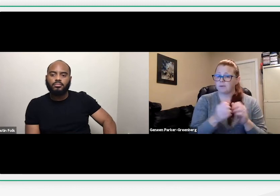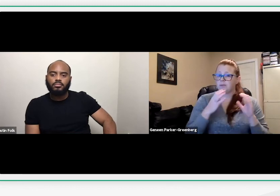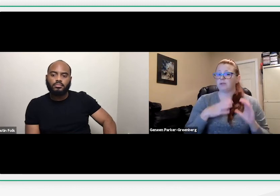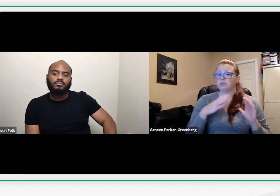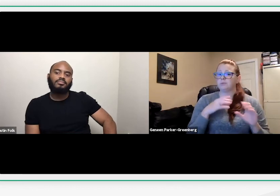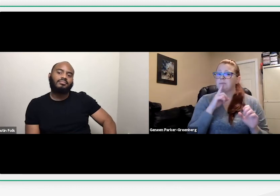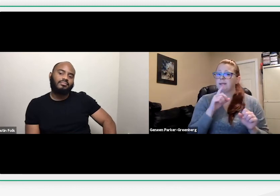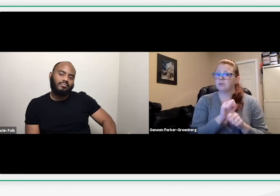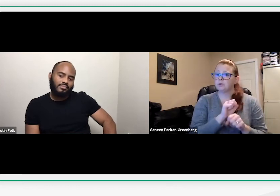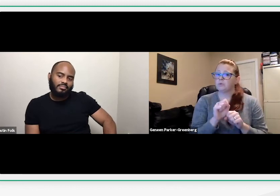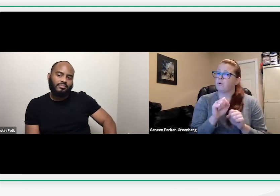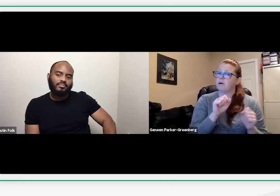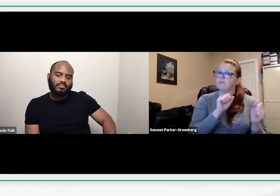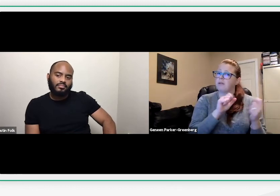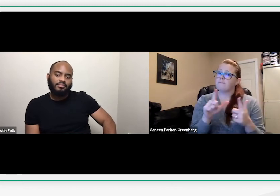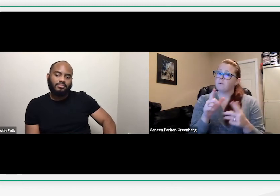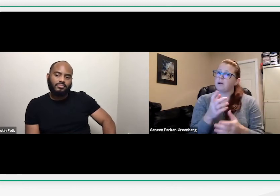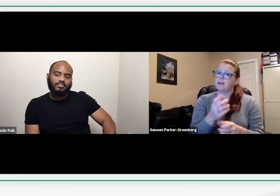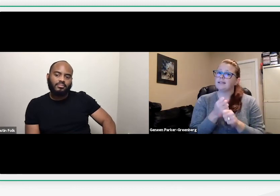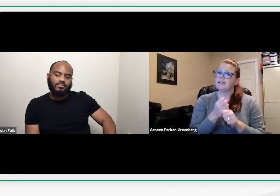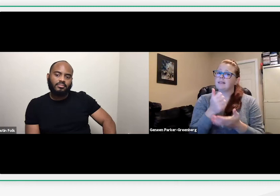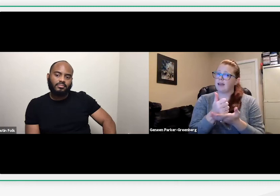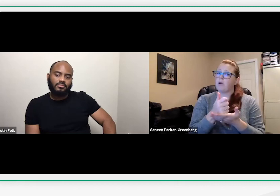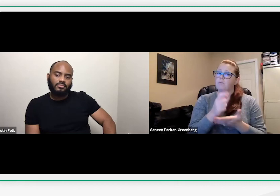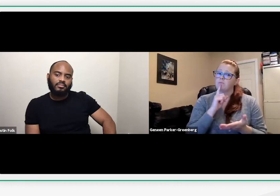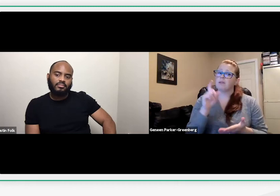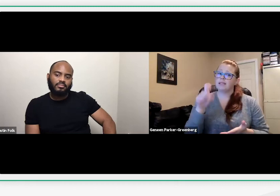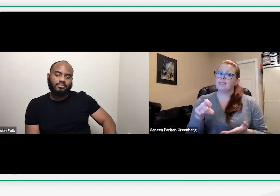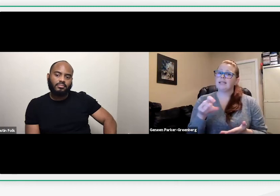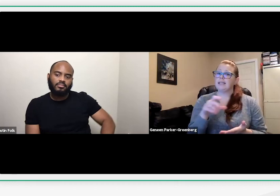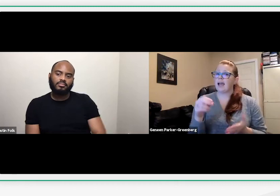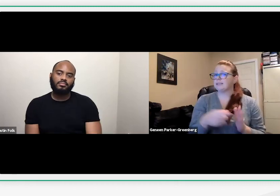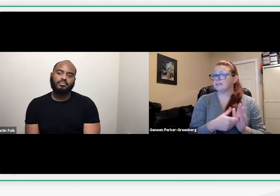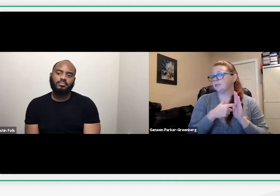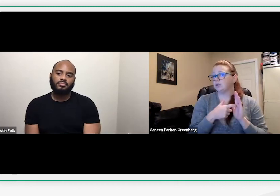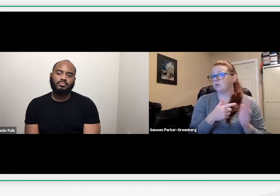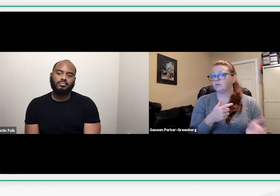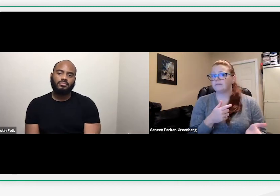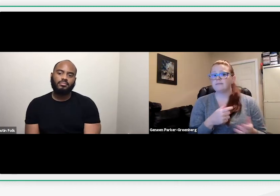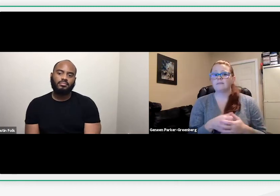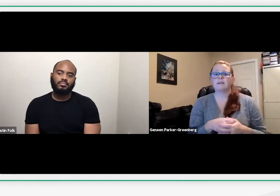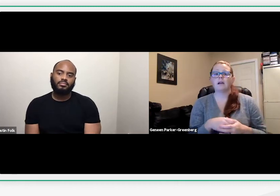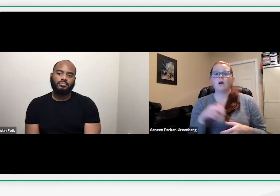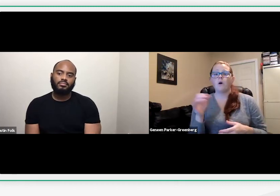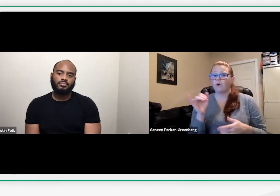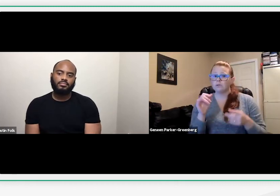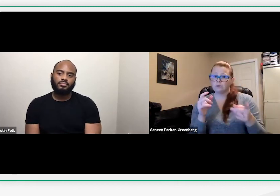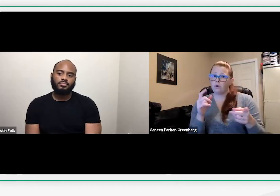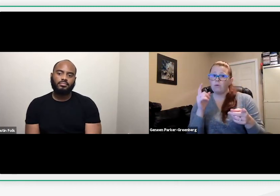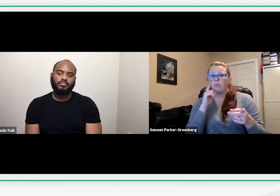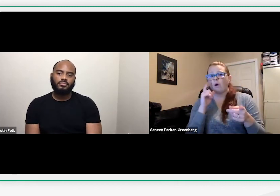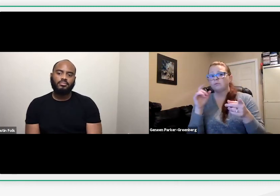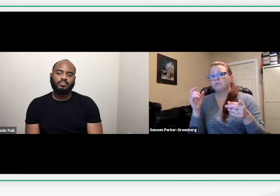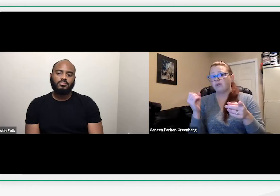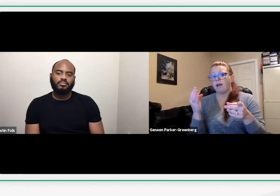There are people who can work directly with you. There is a specific department within this bureau who can help you get